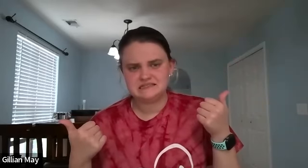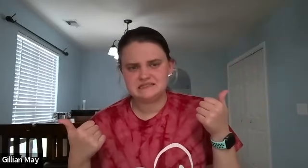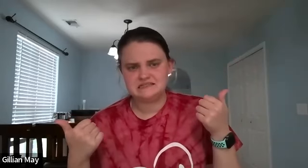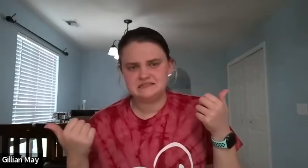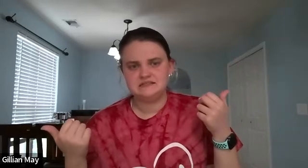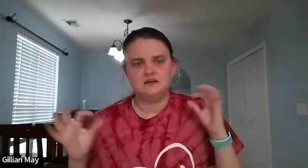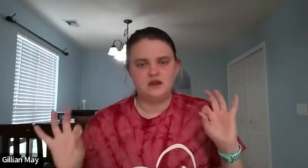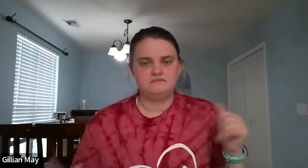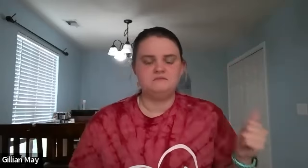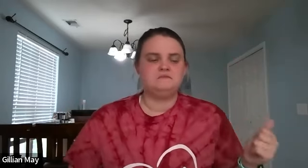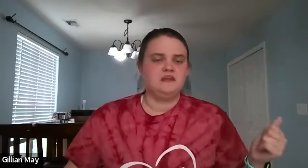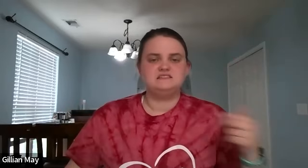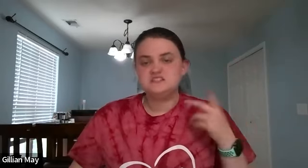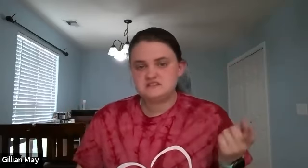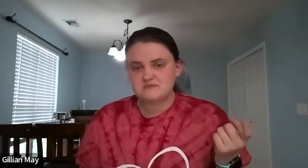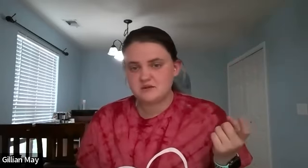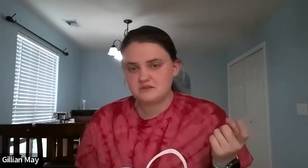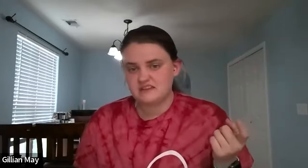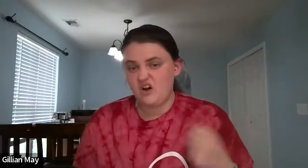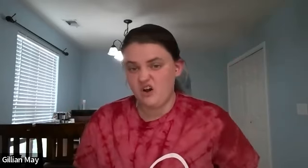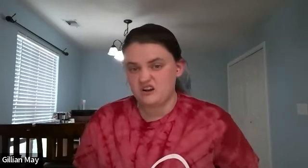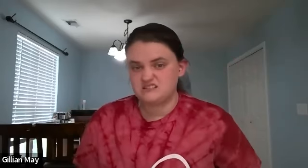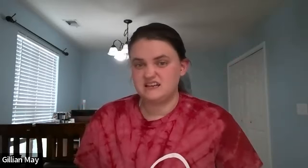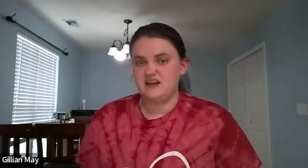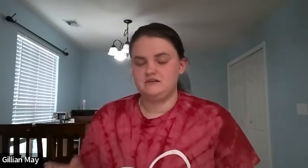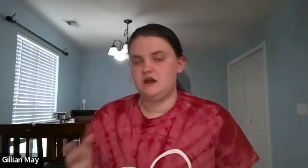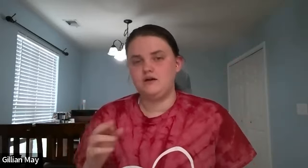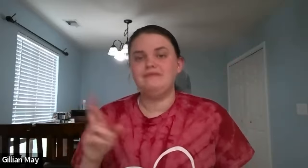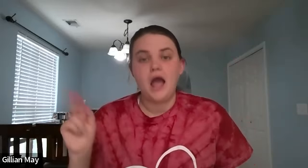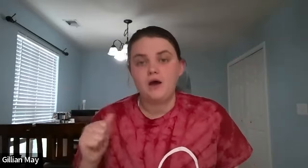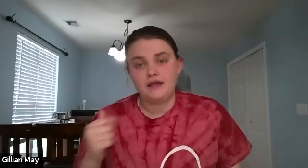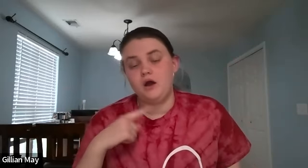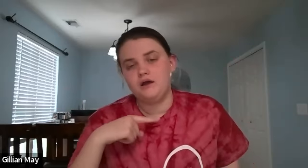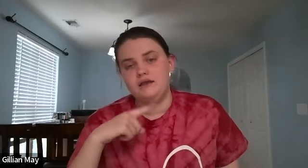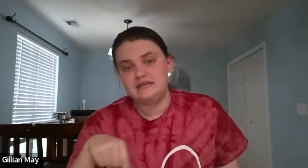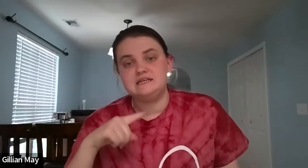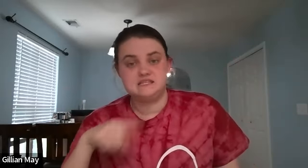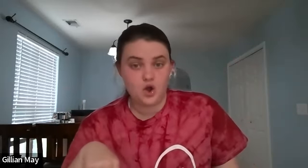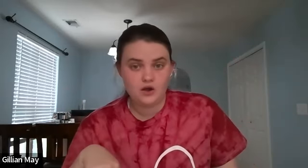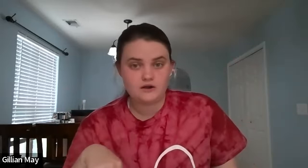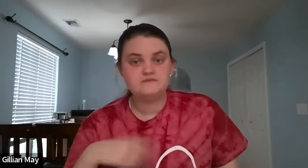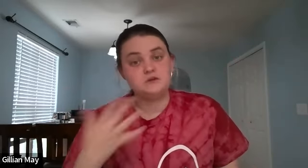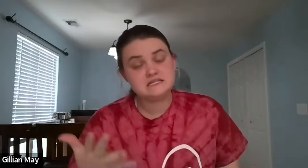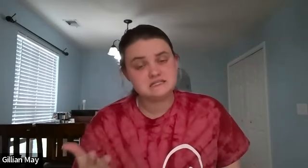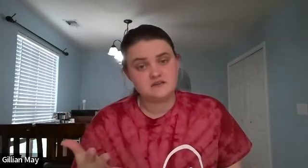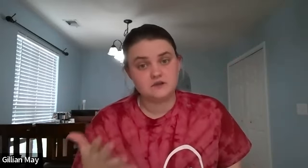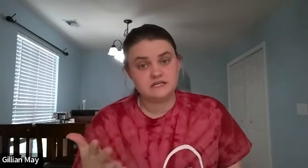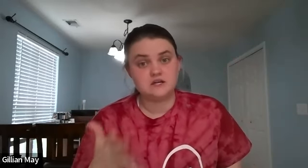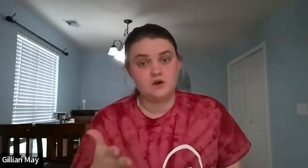Okay. It's also the same thing with like the R's, like is and are. There is a sign for is and are